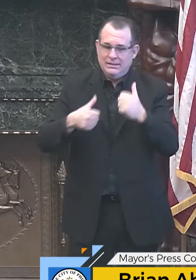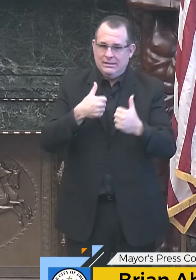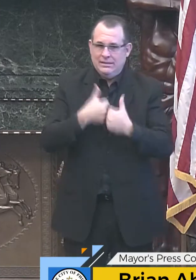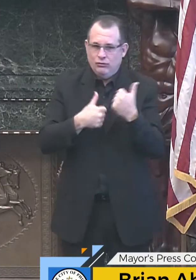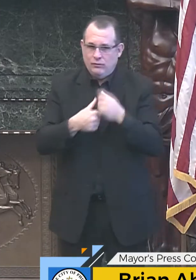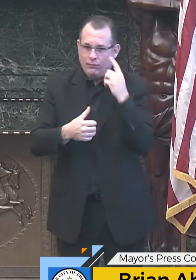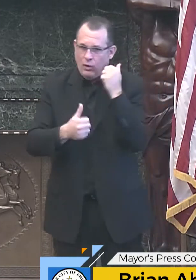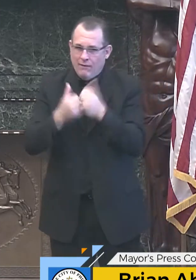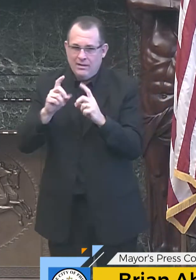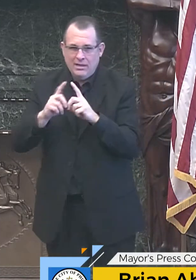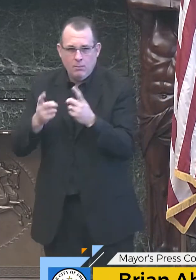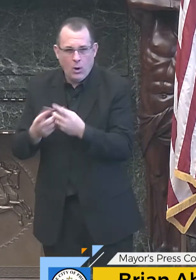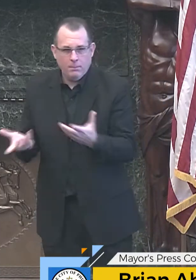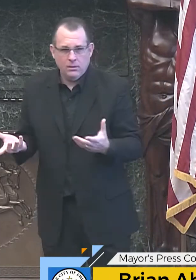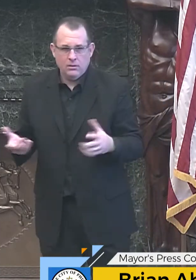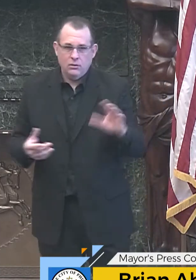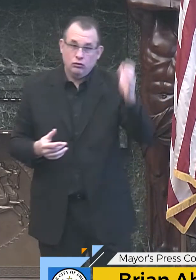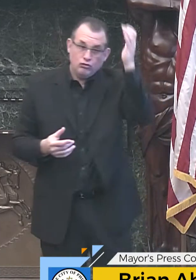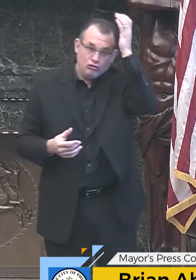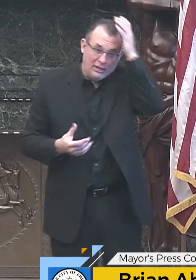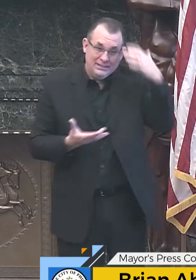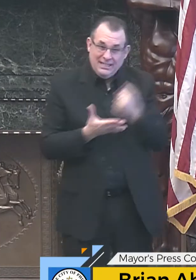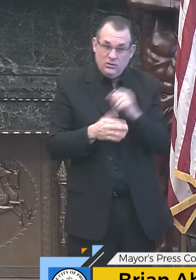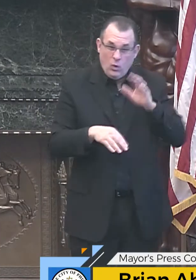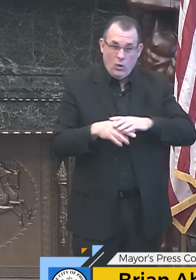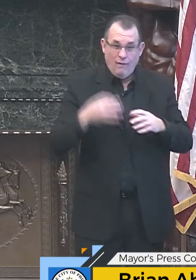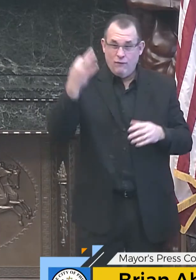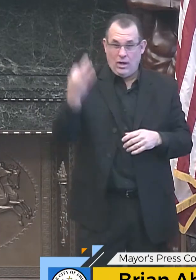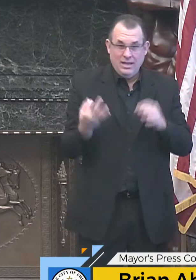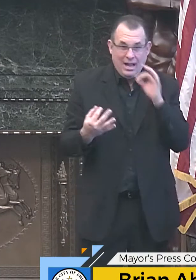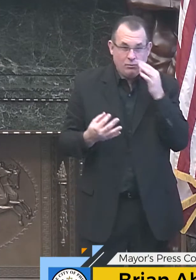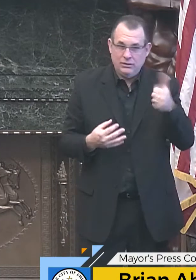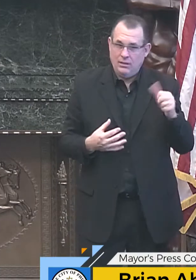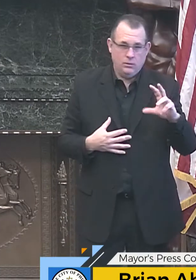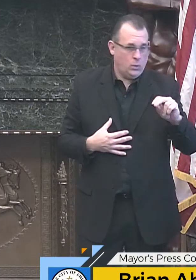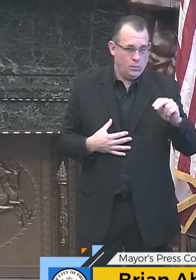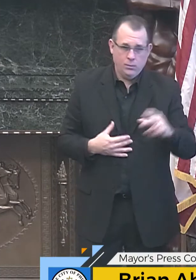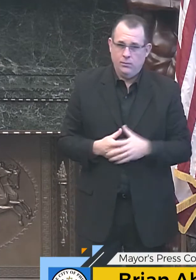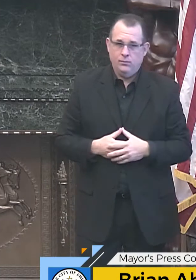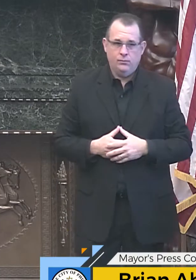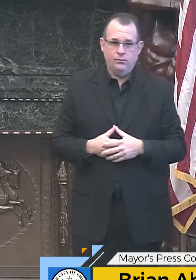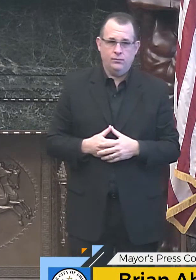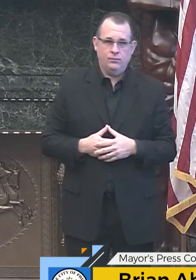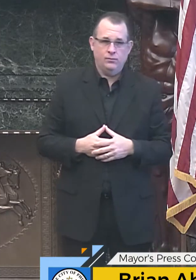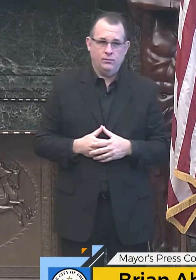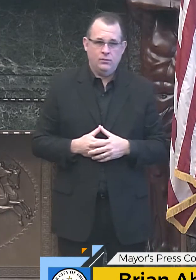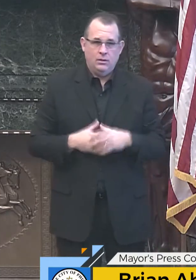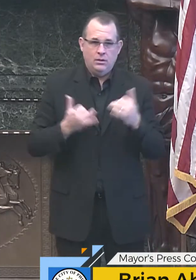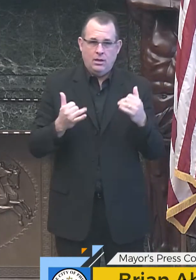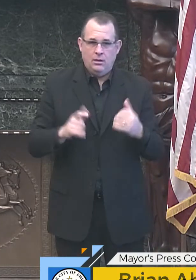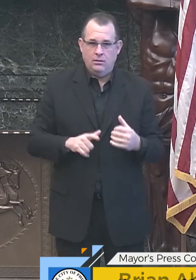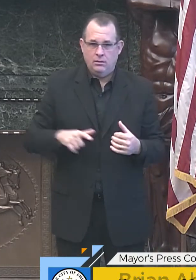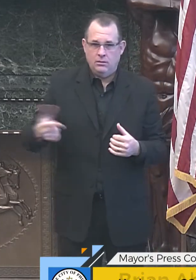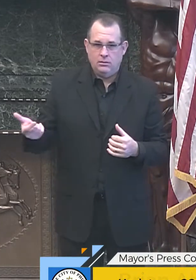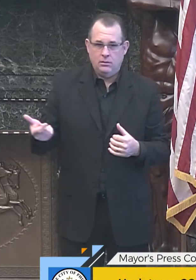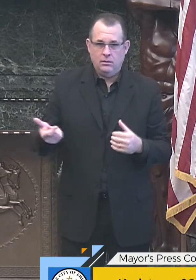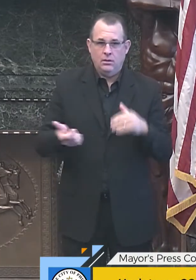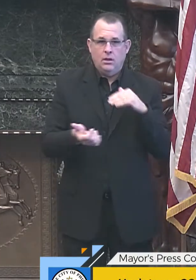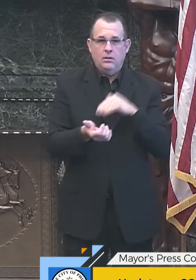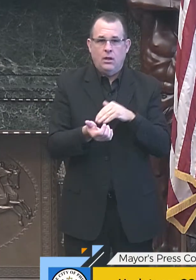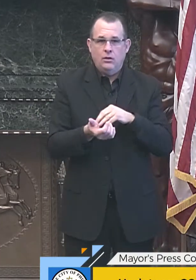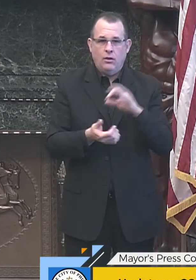no trash collections on Friday, April 10th in honor of the Good Friday holiday. And now Dr. Farley to provide a health update.